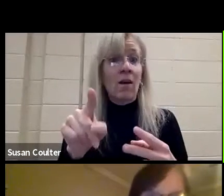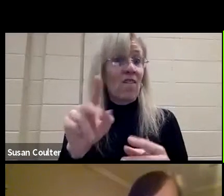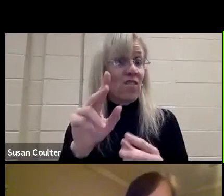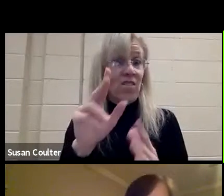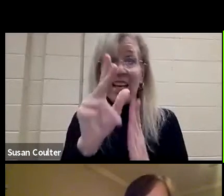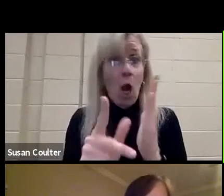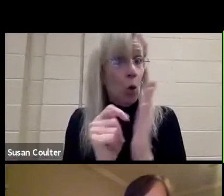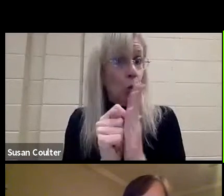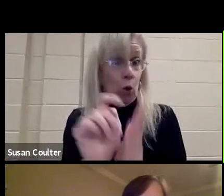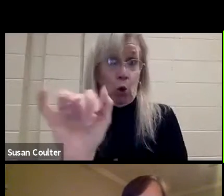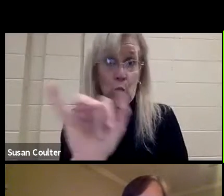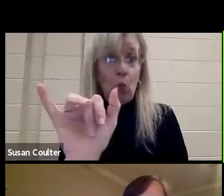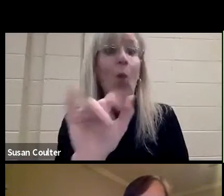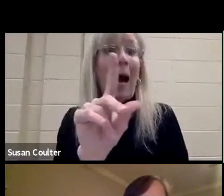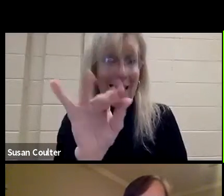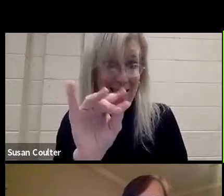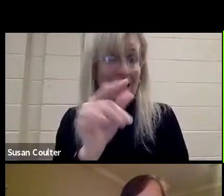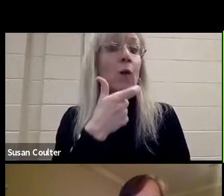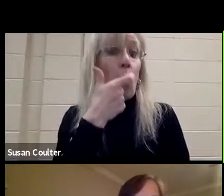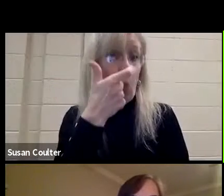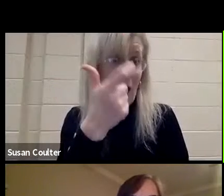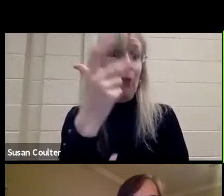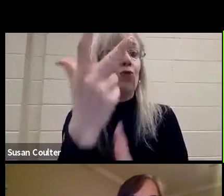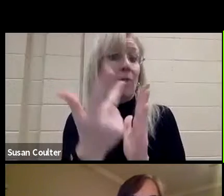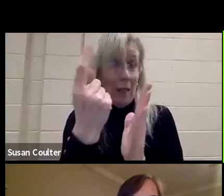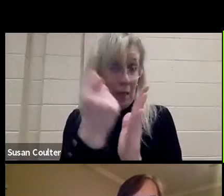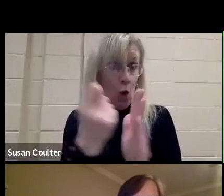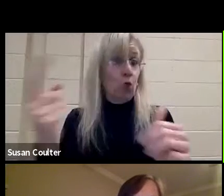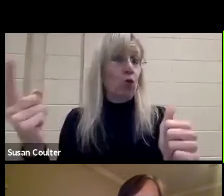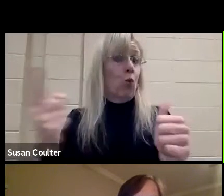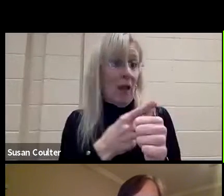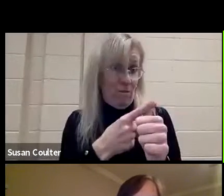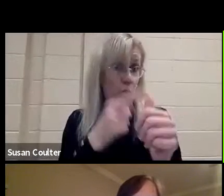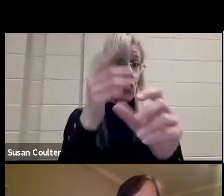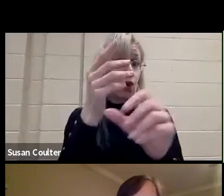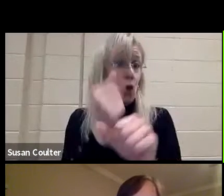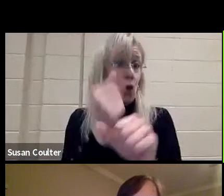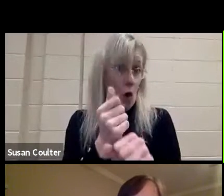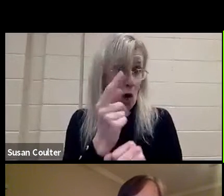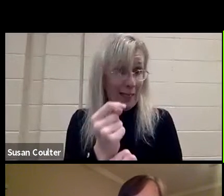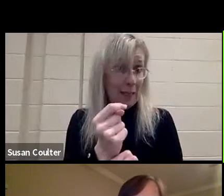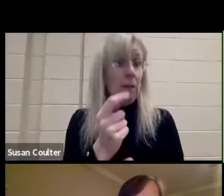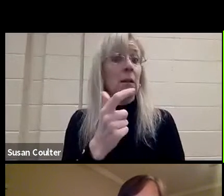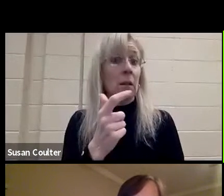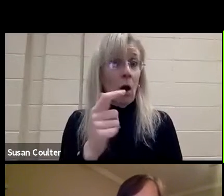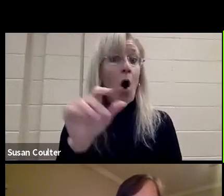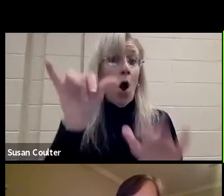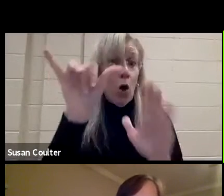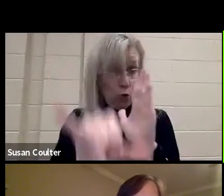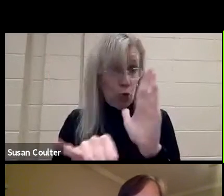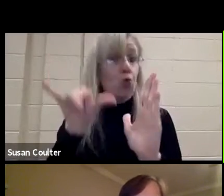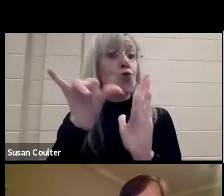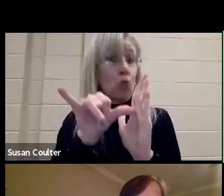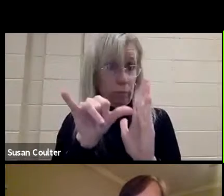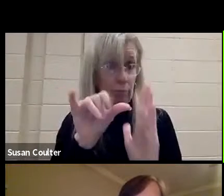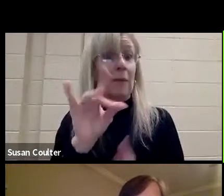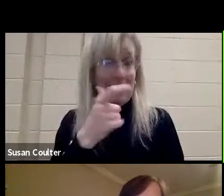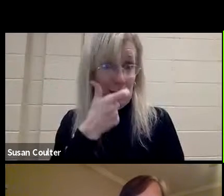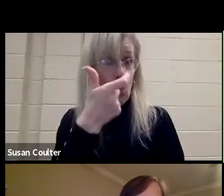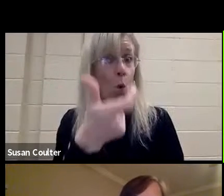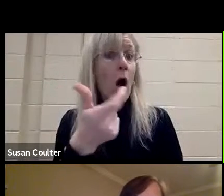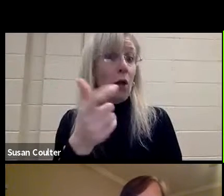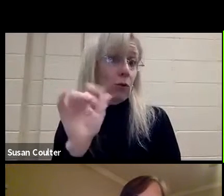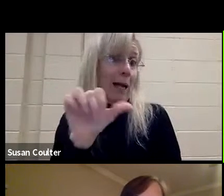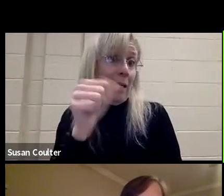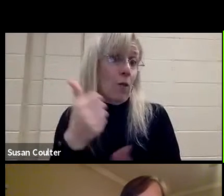and videos too. I did watch videos when I first got it on YouTube. I